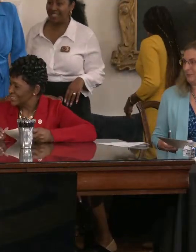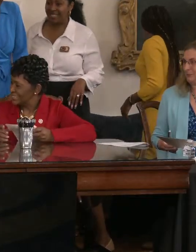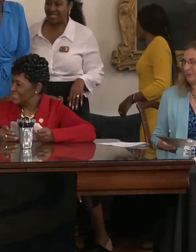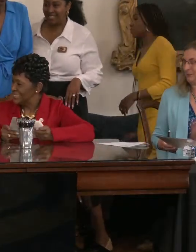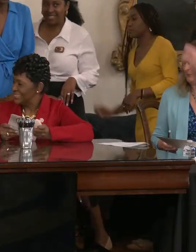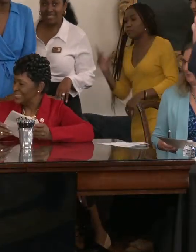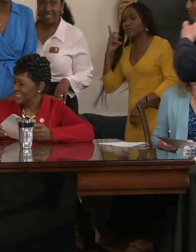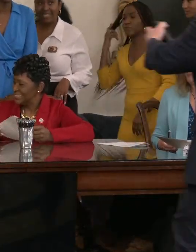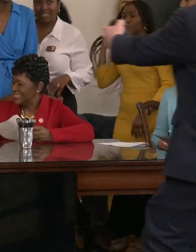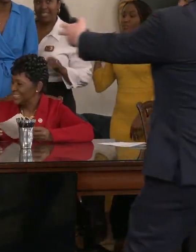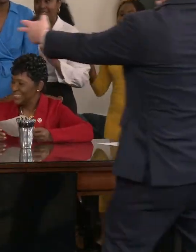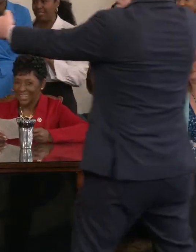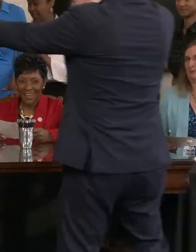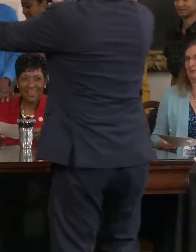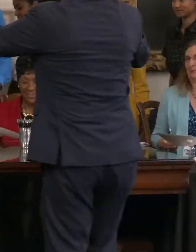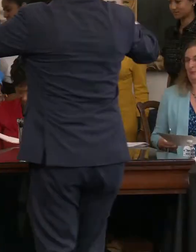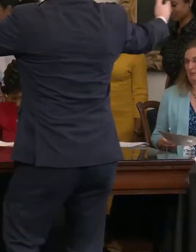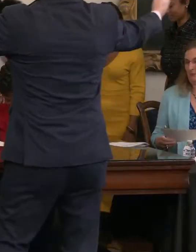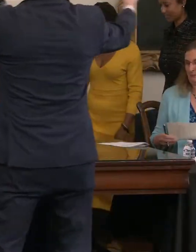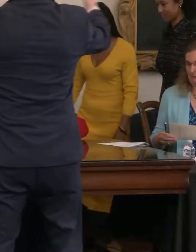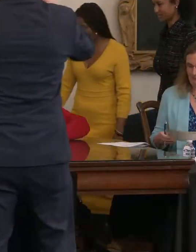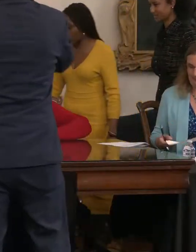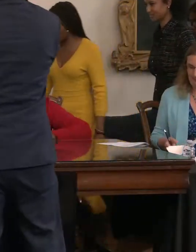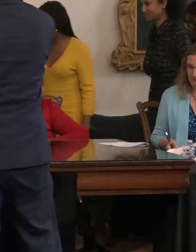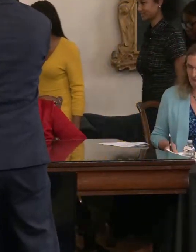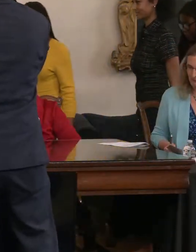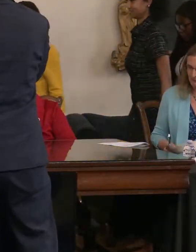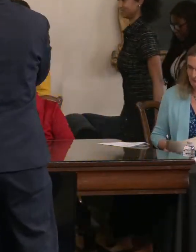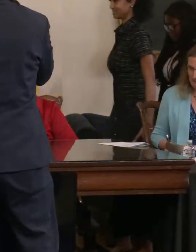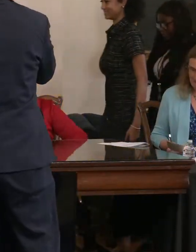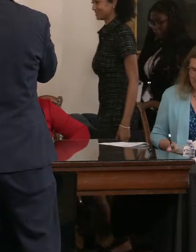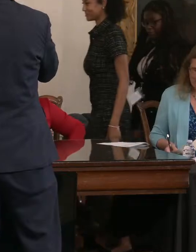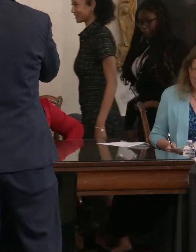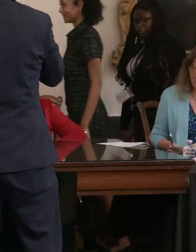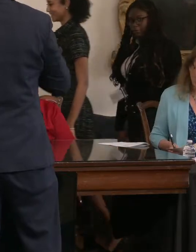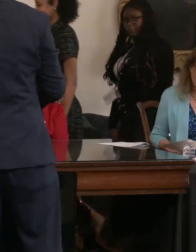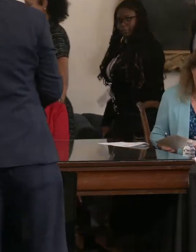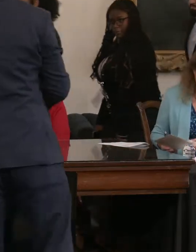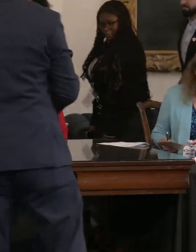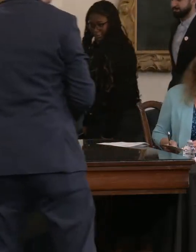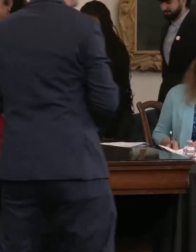Special session. All the representatives get everyone, all right?